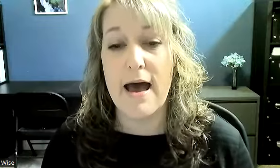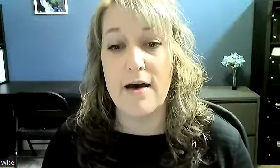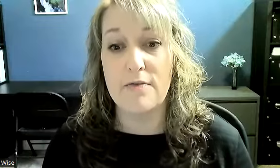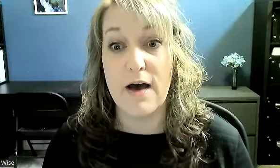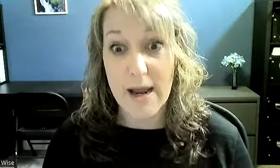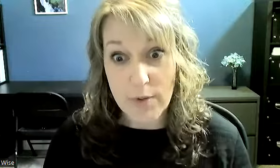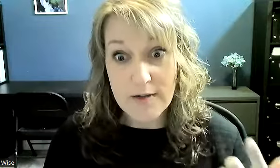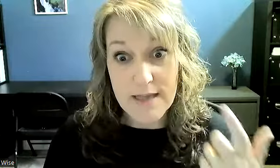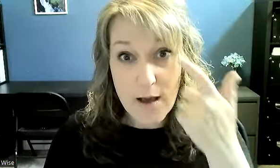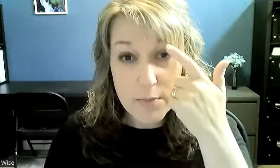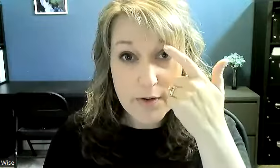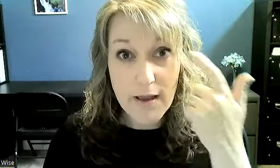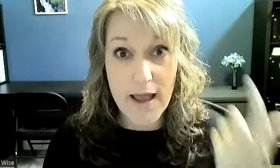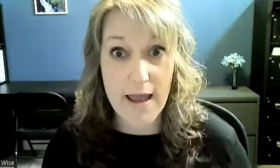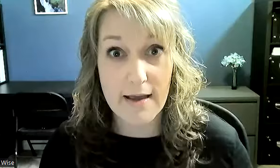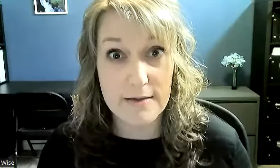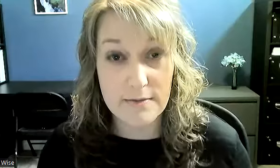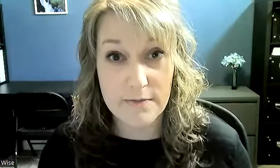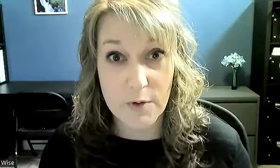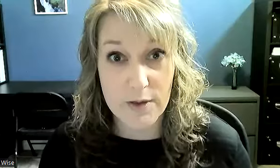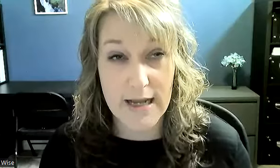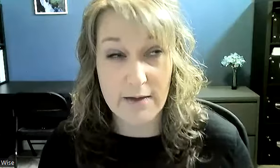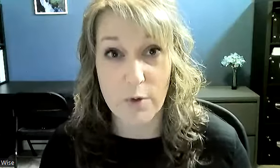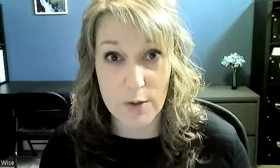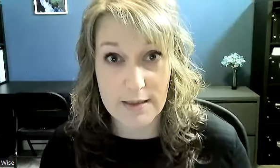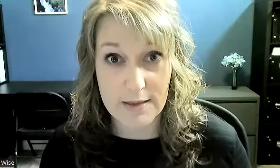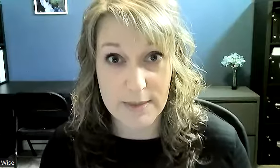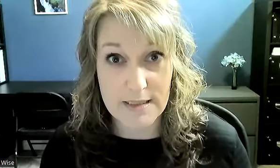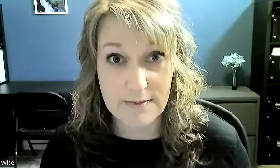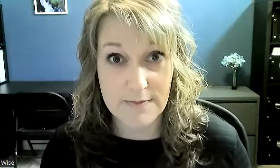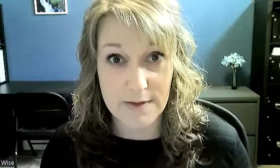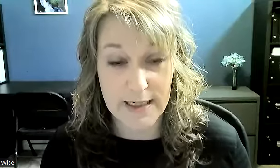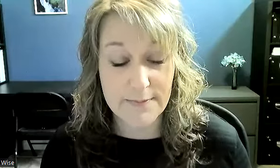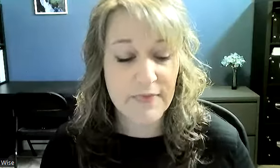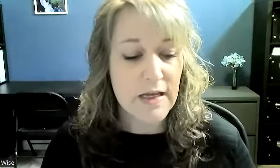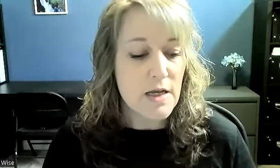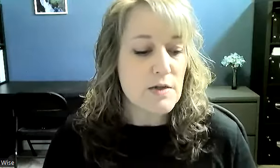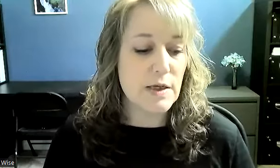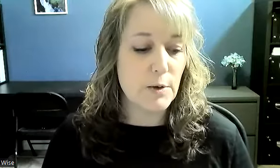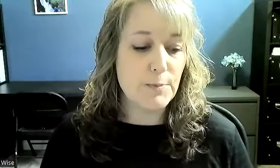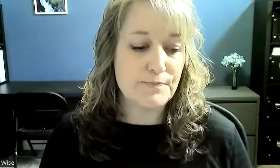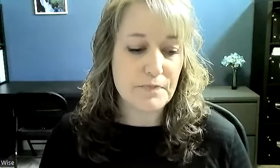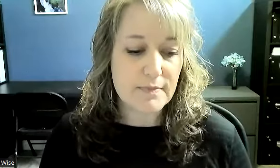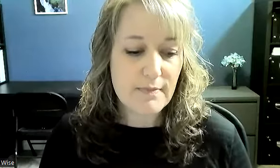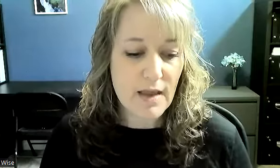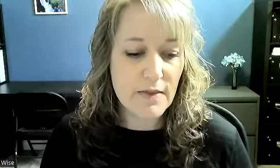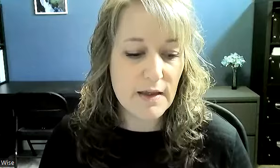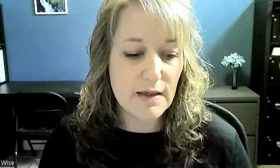Have eyebrows up and head forward a little bit. All right. So they're